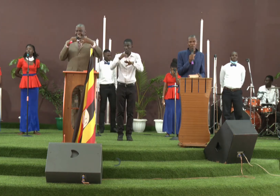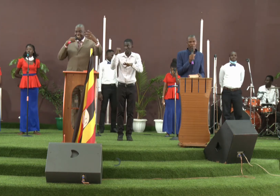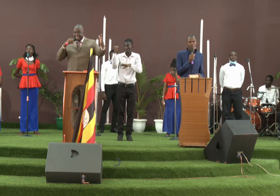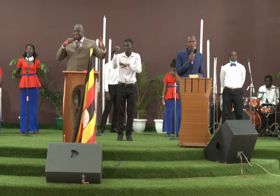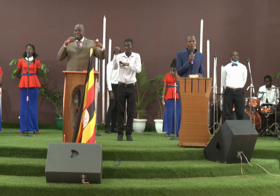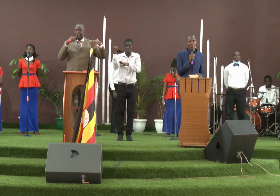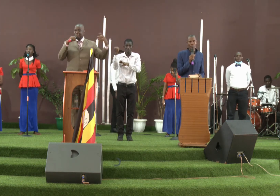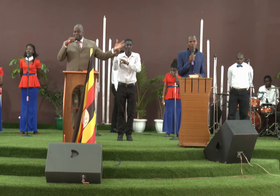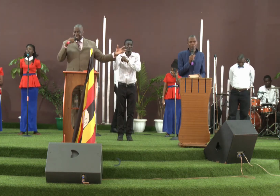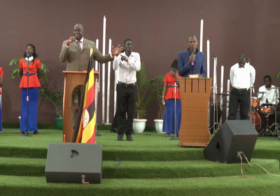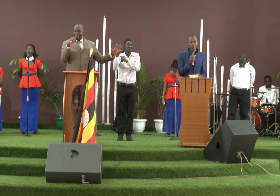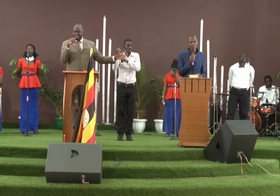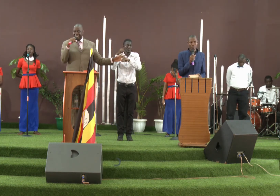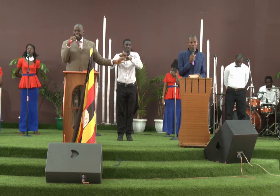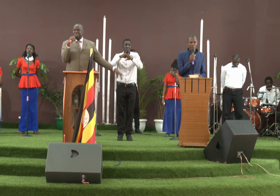productive.